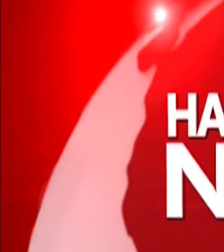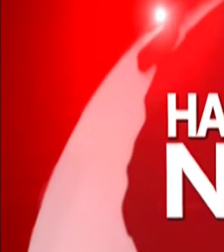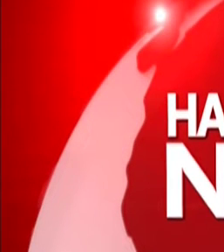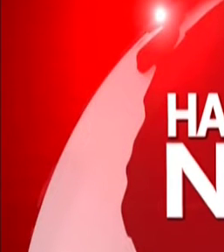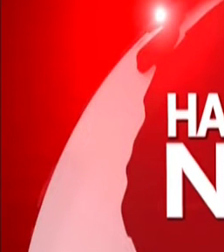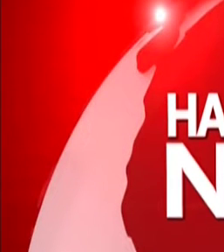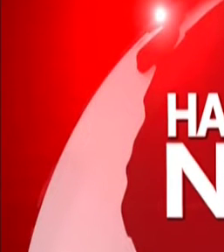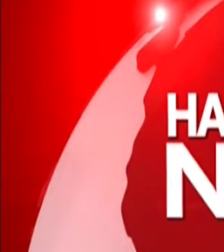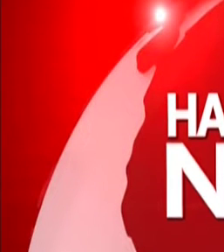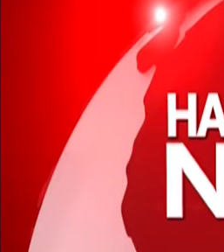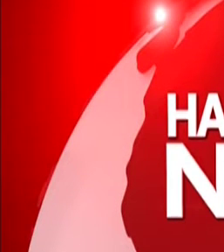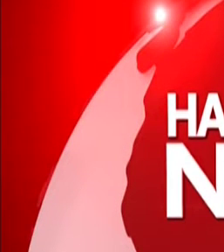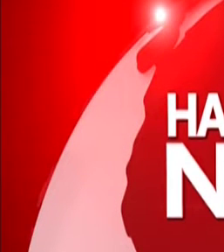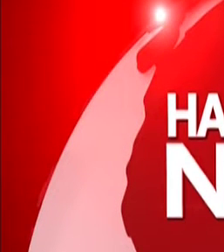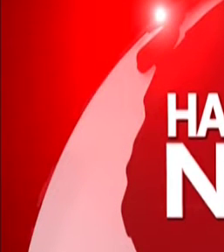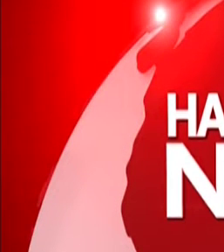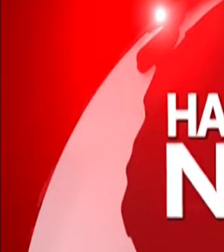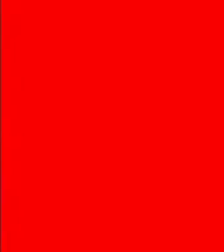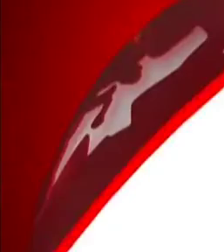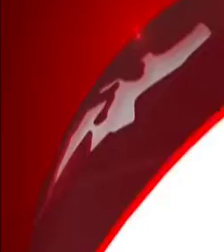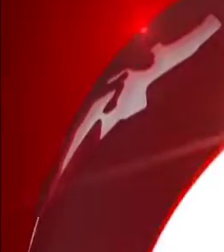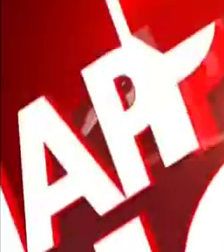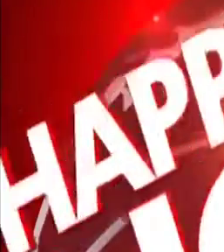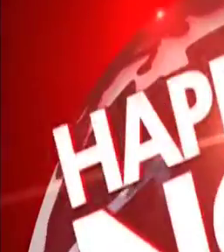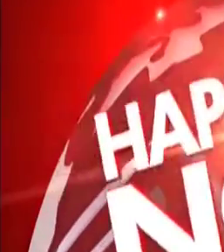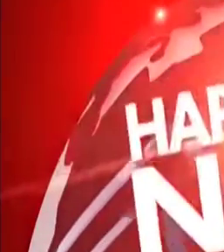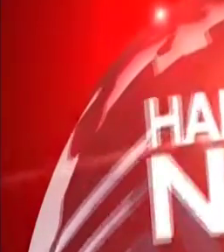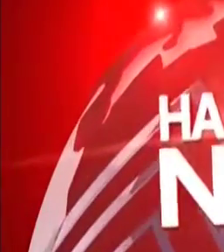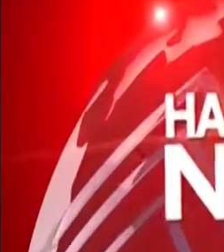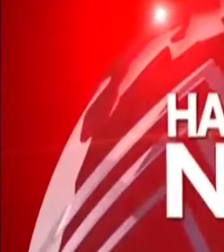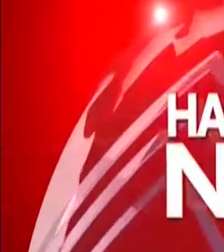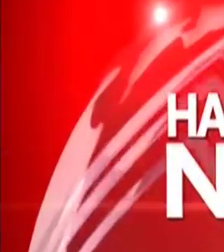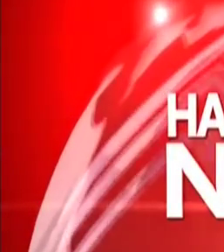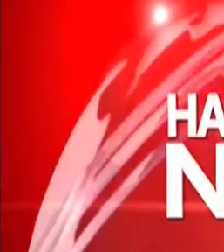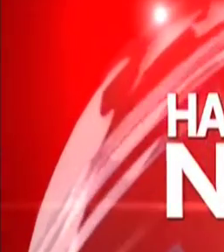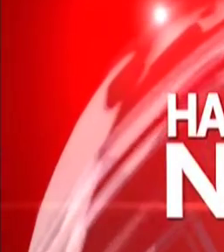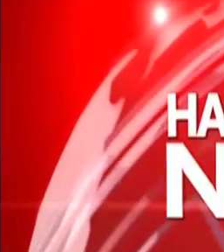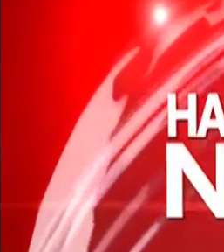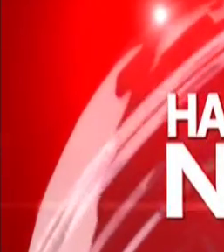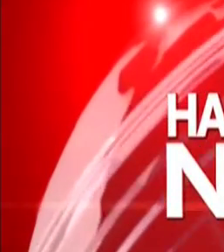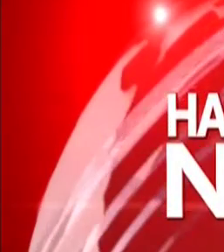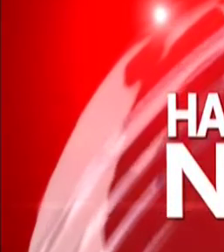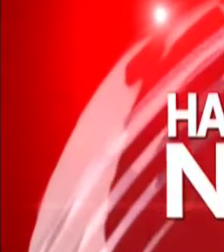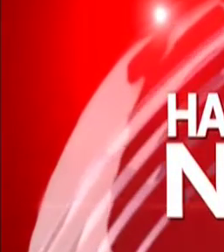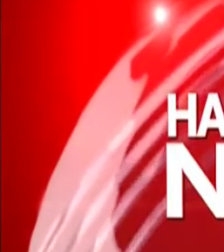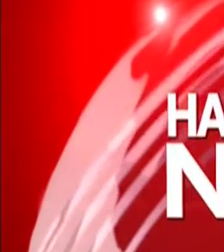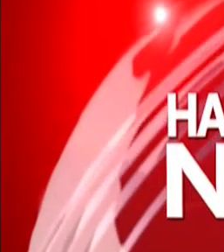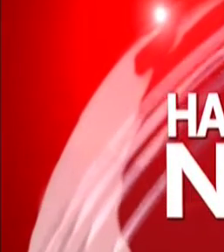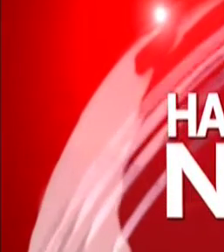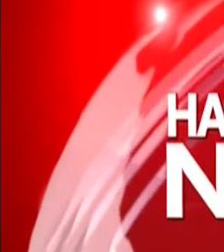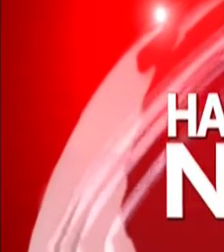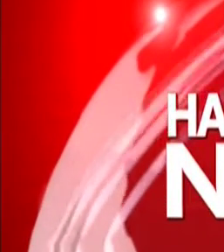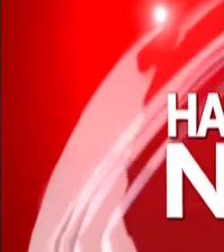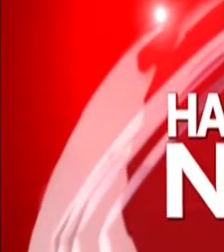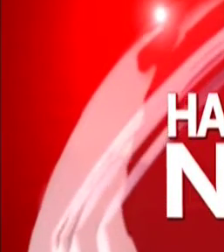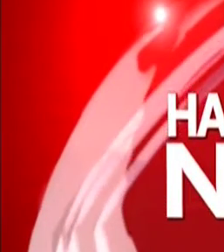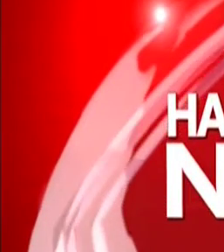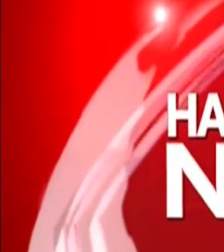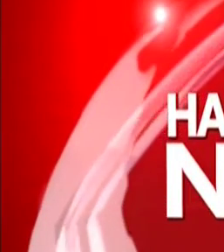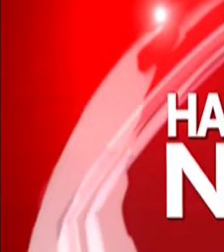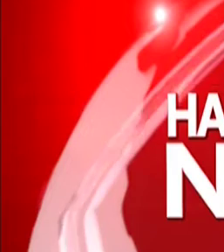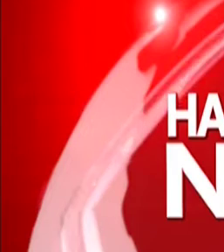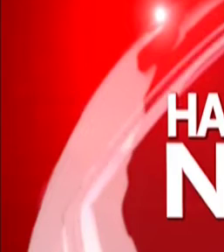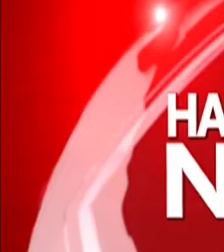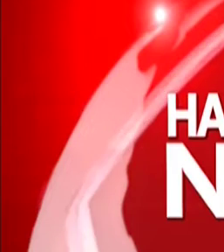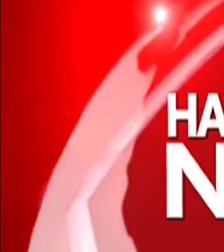and just like all contact tracers, they are paid a daily wage for their meals, etc. And